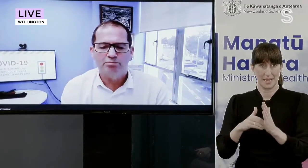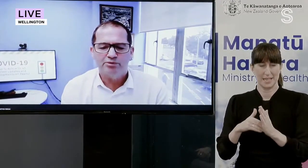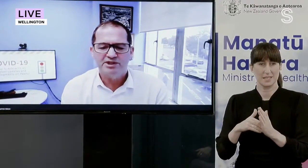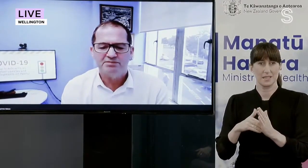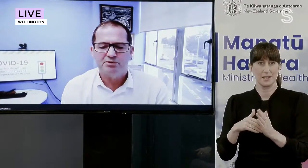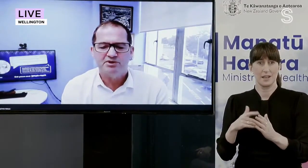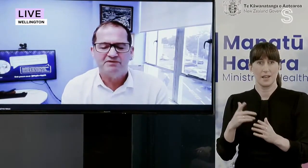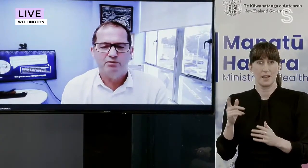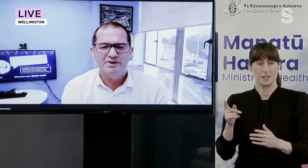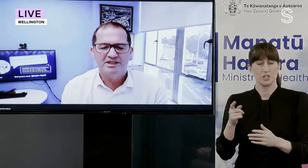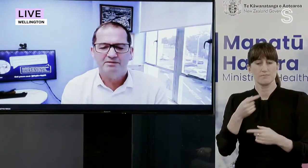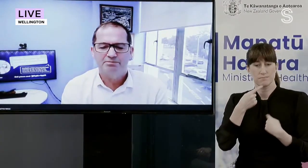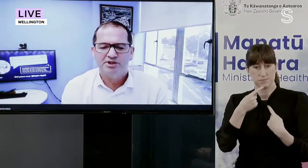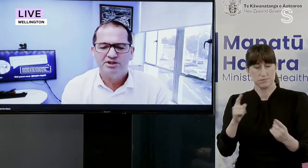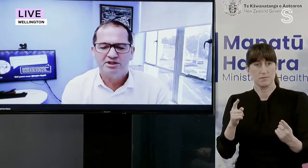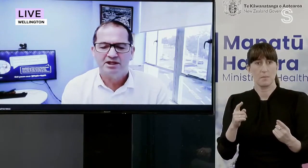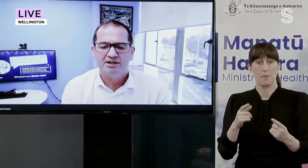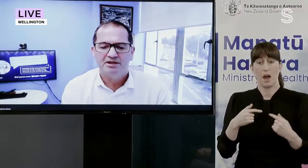core principles of our winter